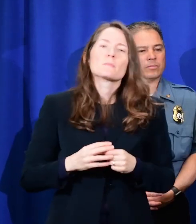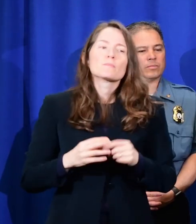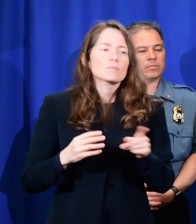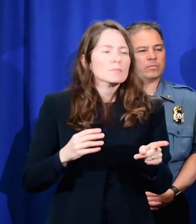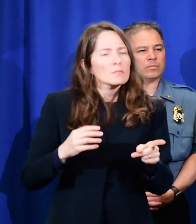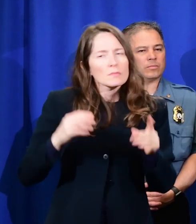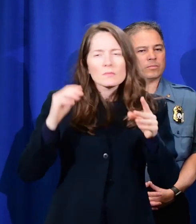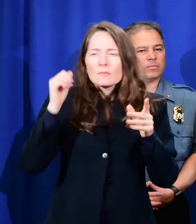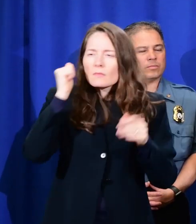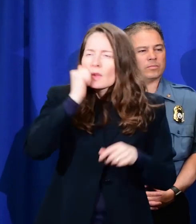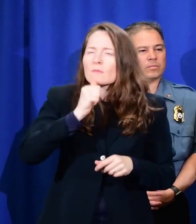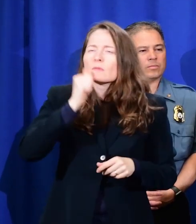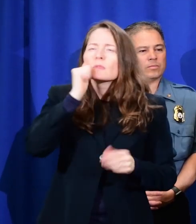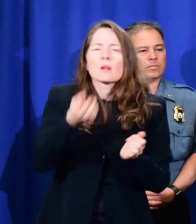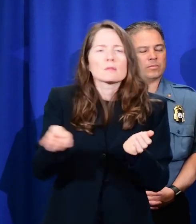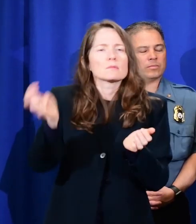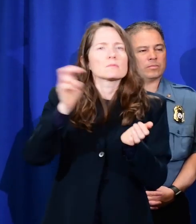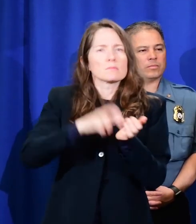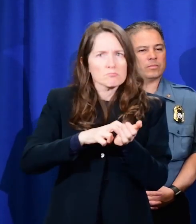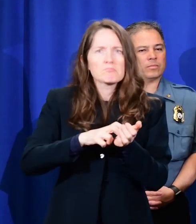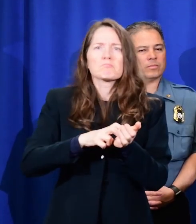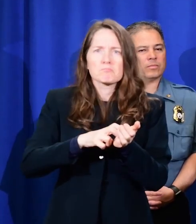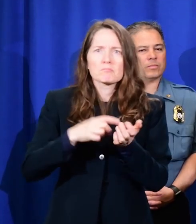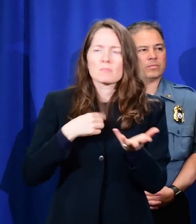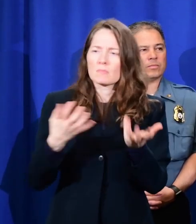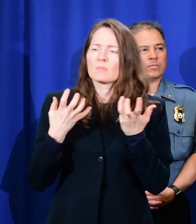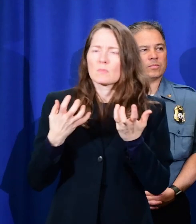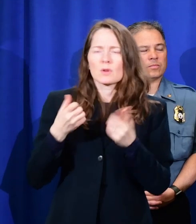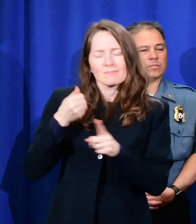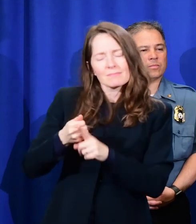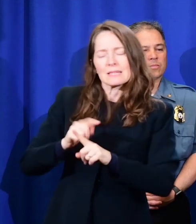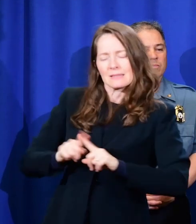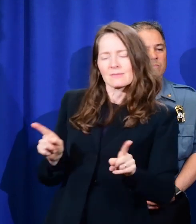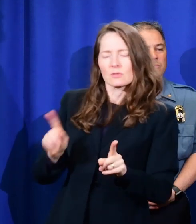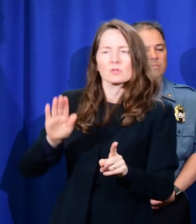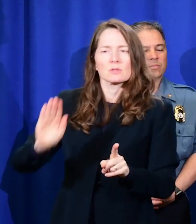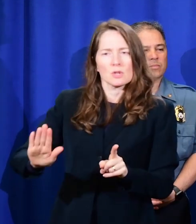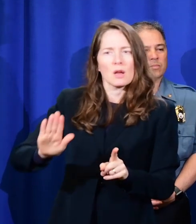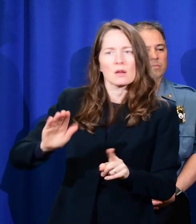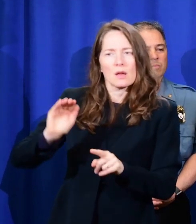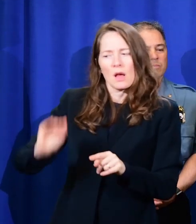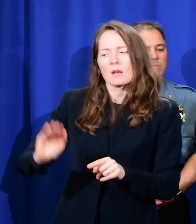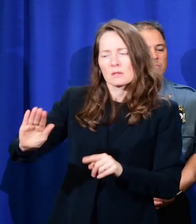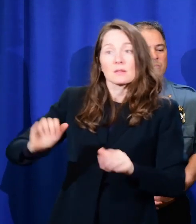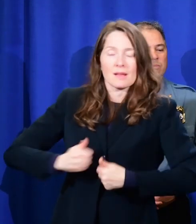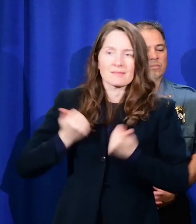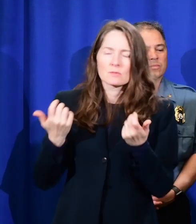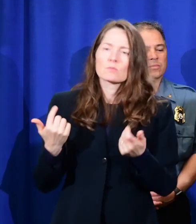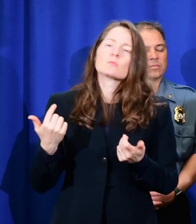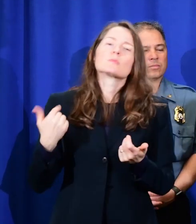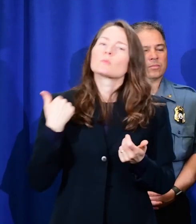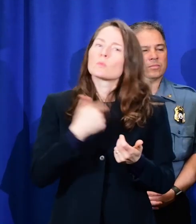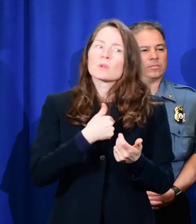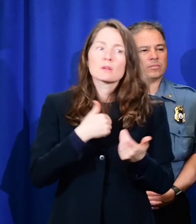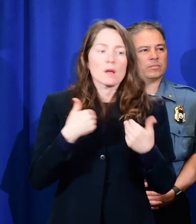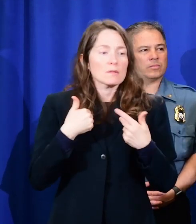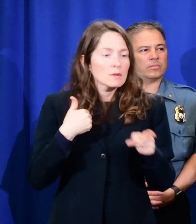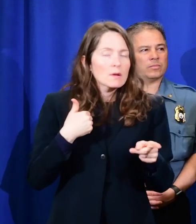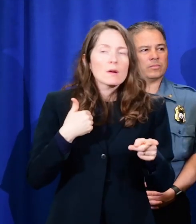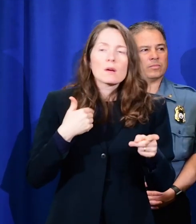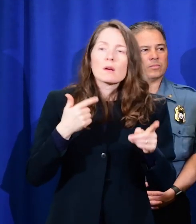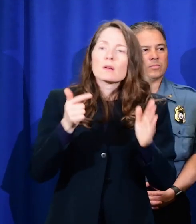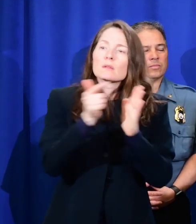to come to work and make a difference in a child's life. We have detectives, social workers, prosecutors, advocates, and mental and medical